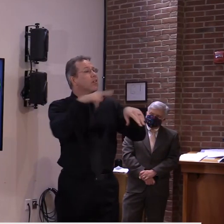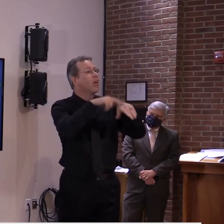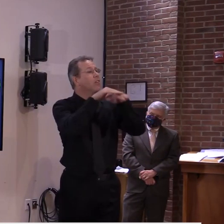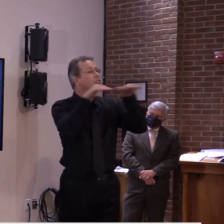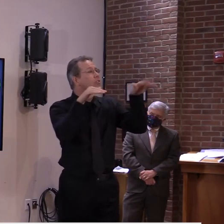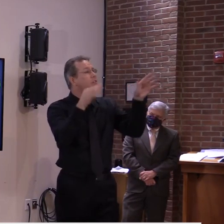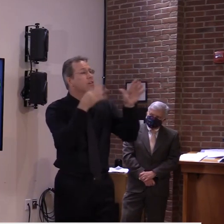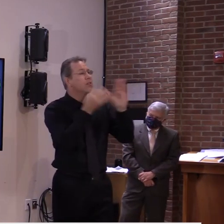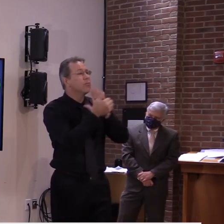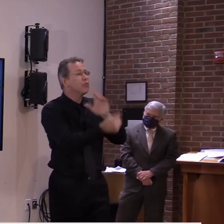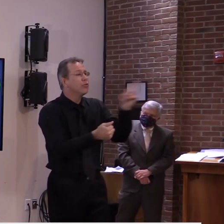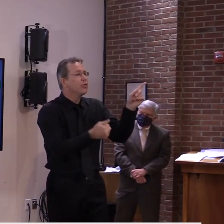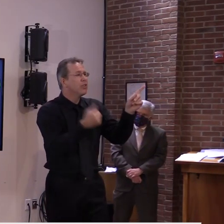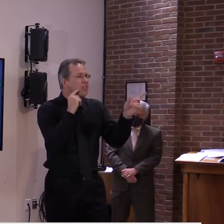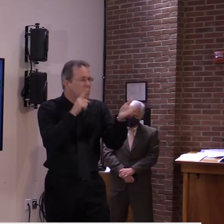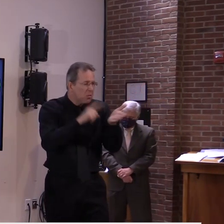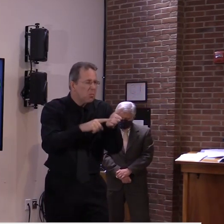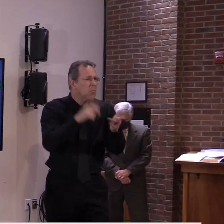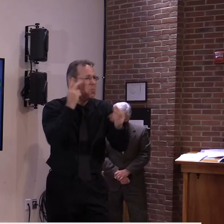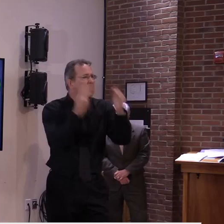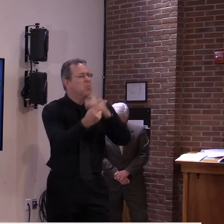that we would have achieved this amount of